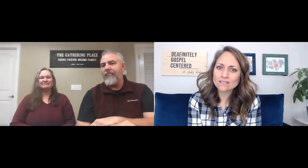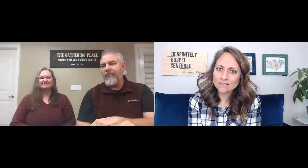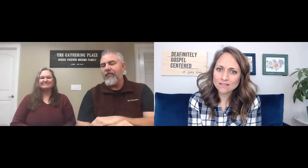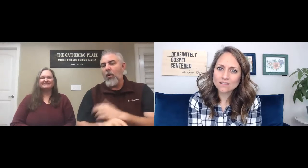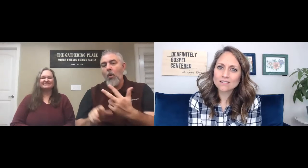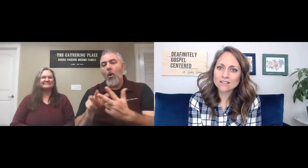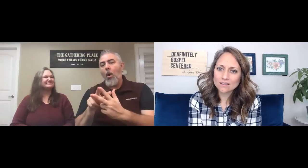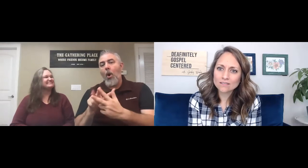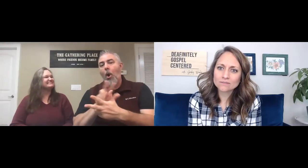Wonderful.